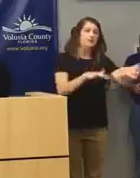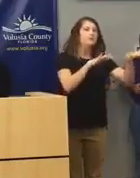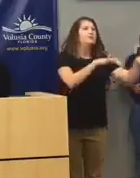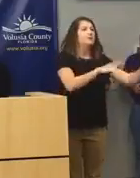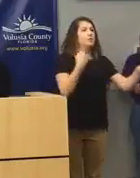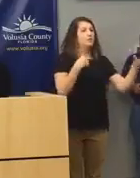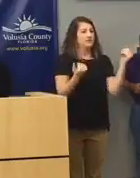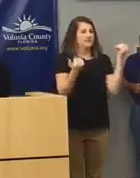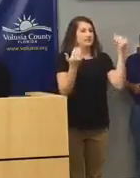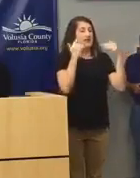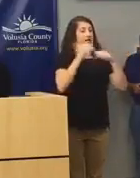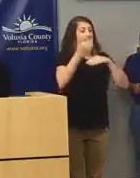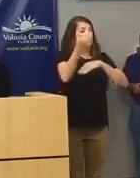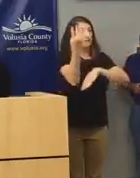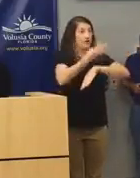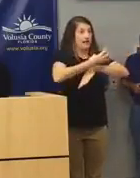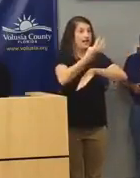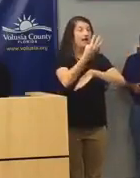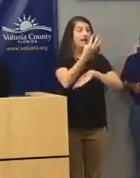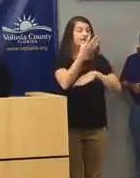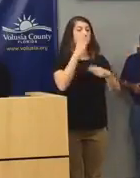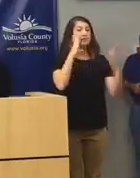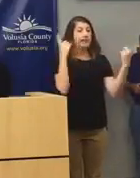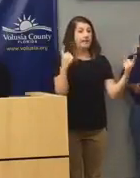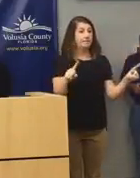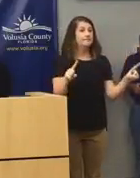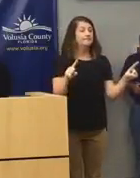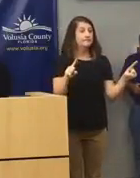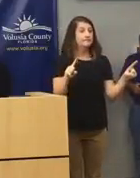is expected that in the next 4 days,